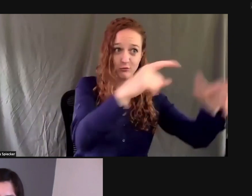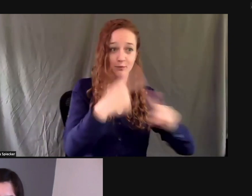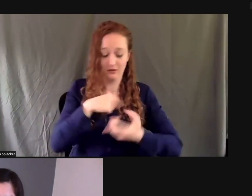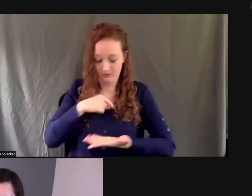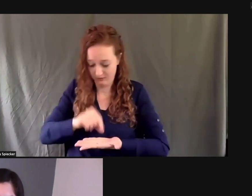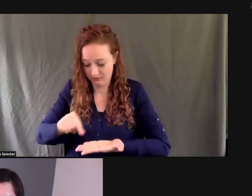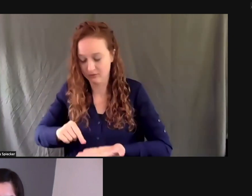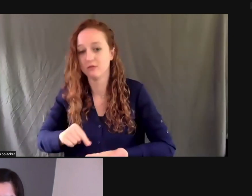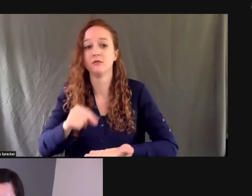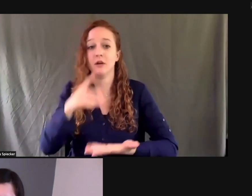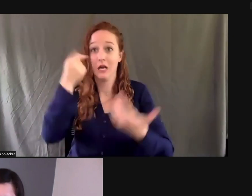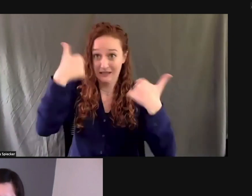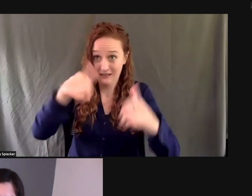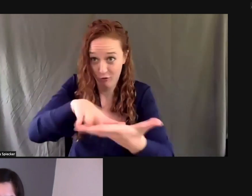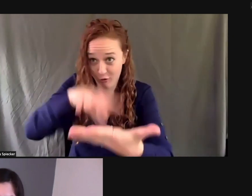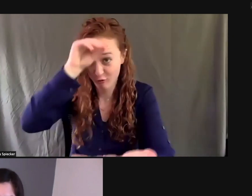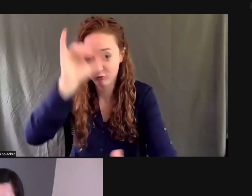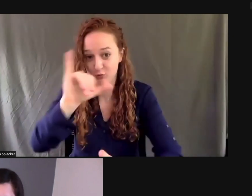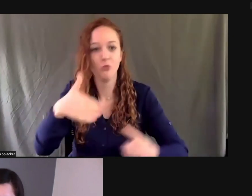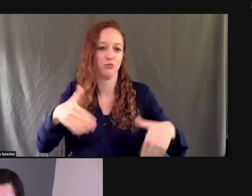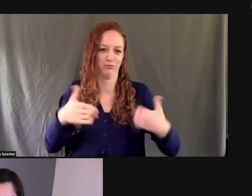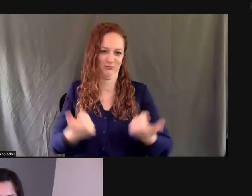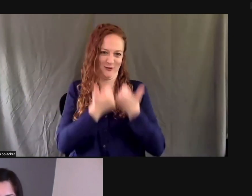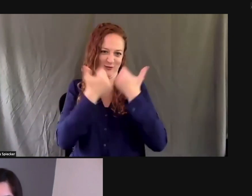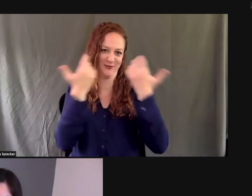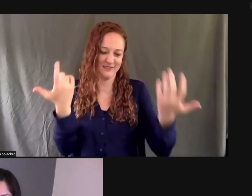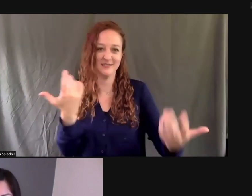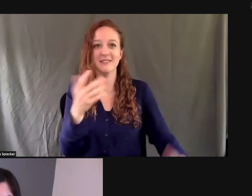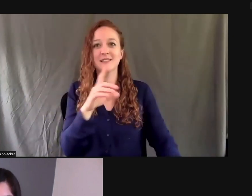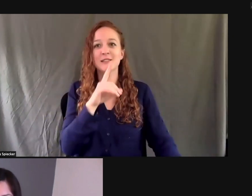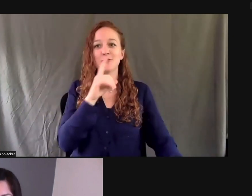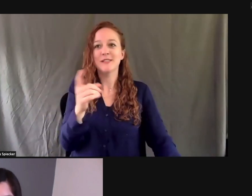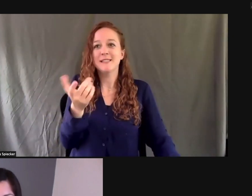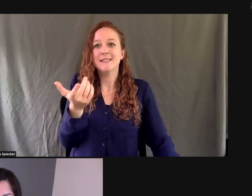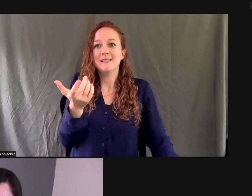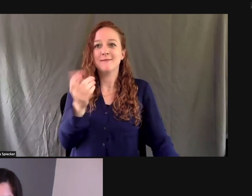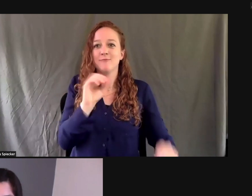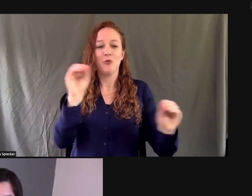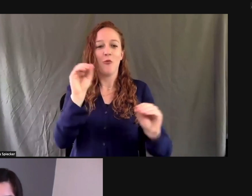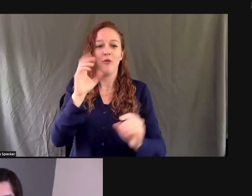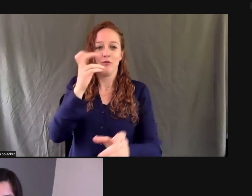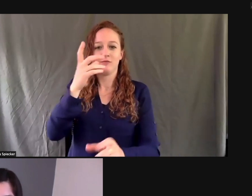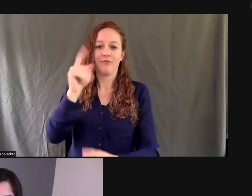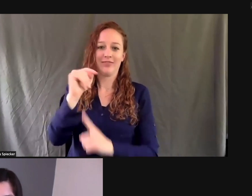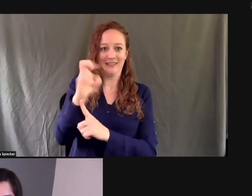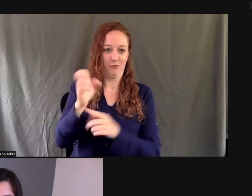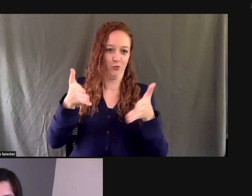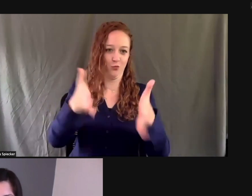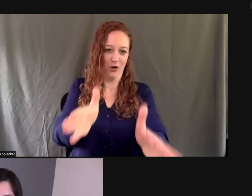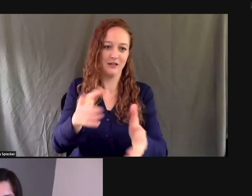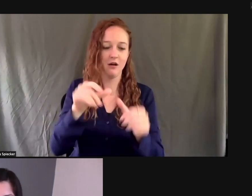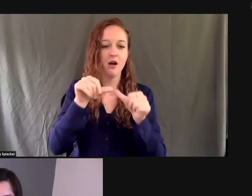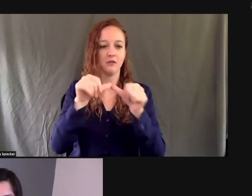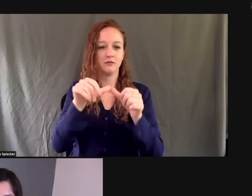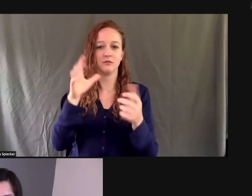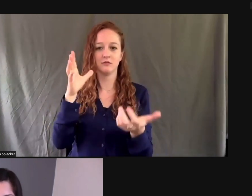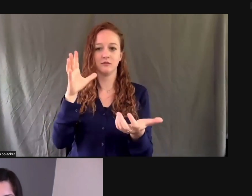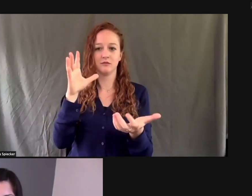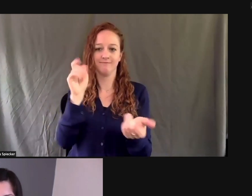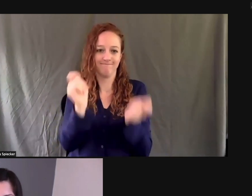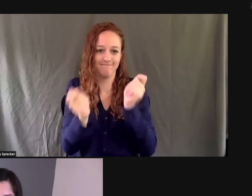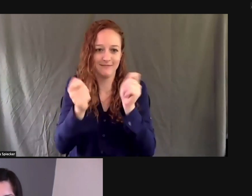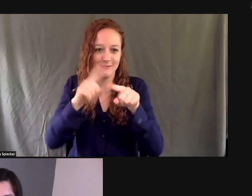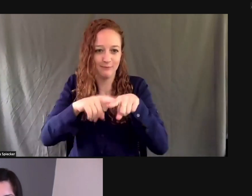So growing up mainstream and learning math, watching the interpreter, watching the teacher write on the board is